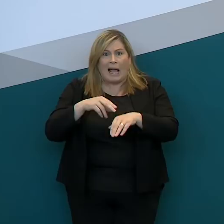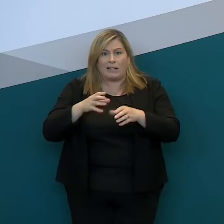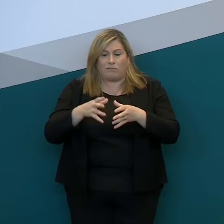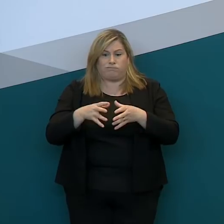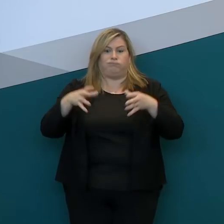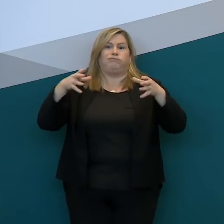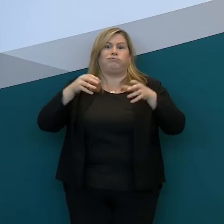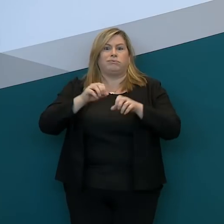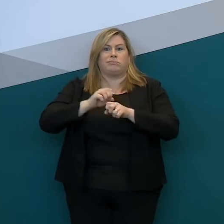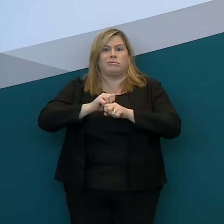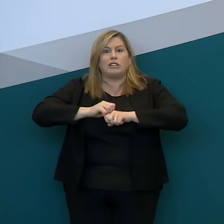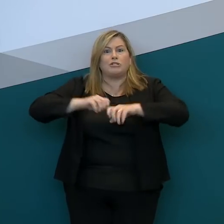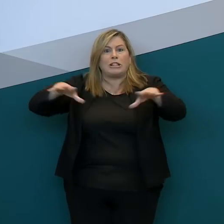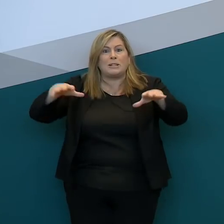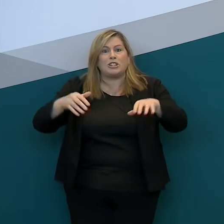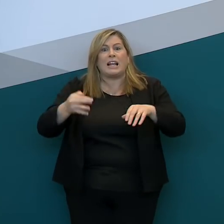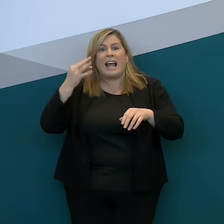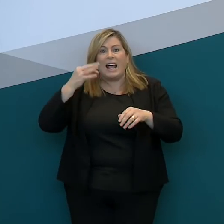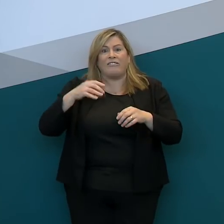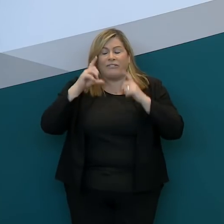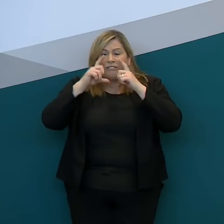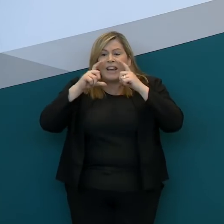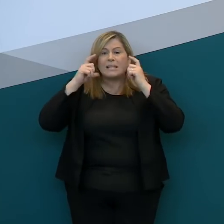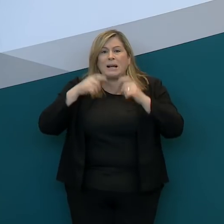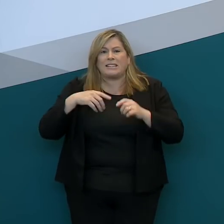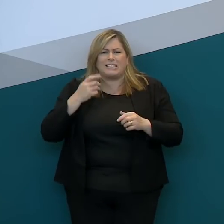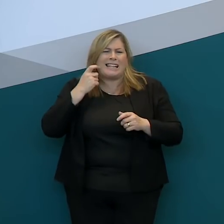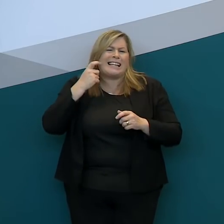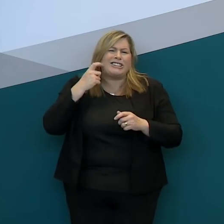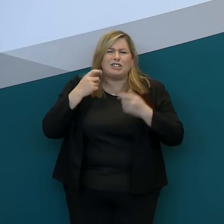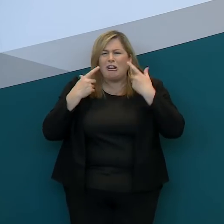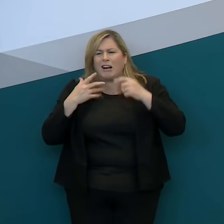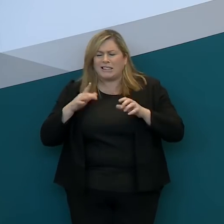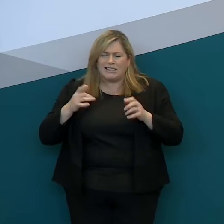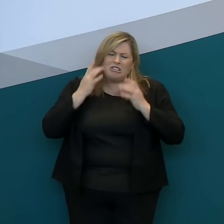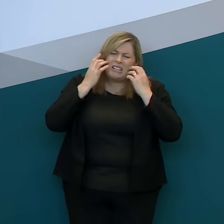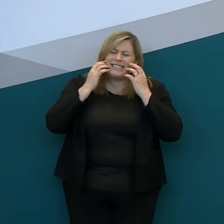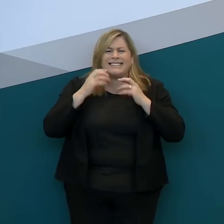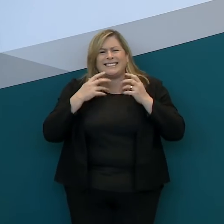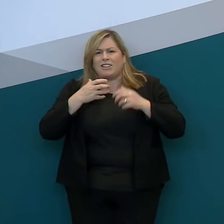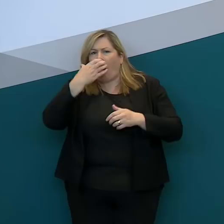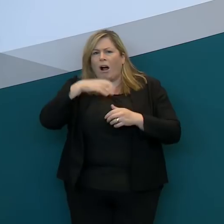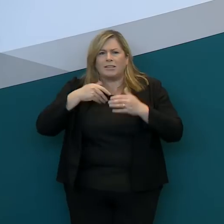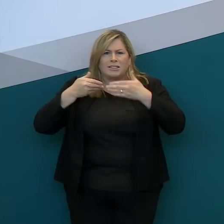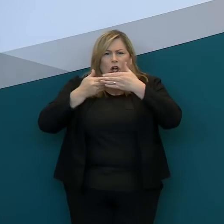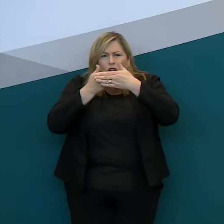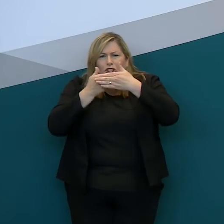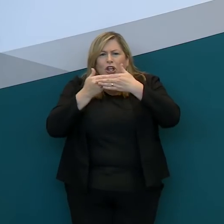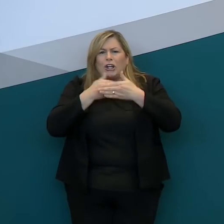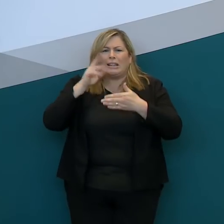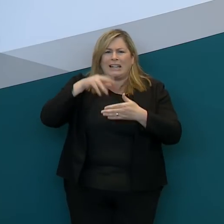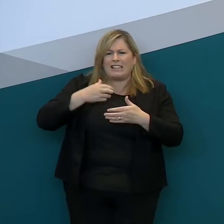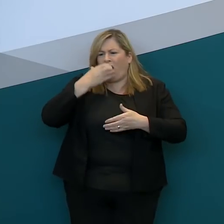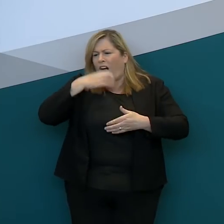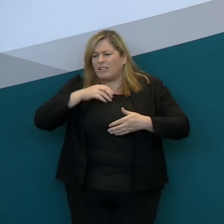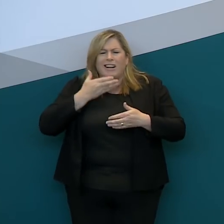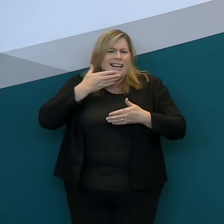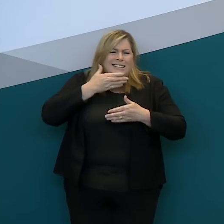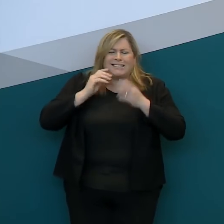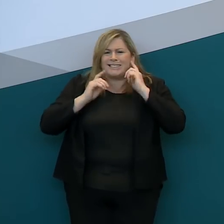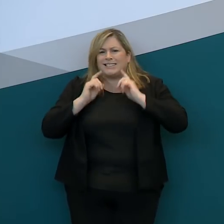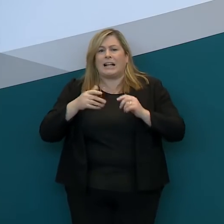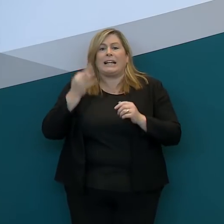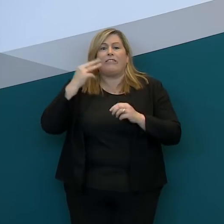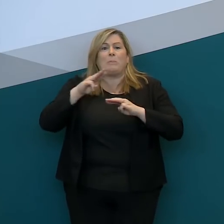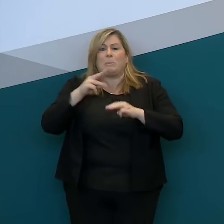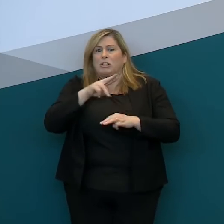becomes contaminated. If it's touched, it can lead to infection being spread onto the hands. If people don't keep up the standard of hand